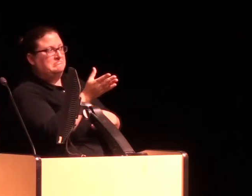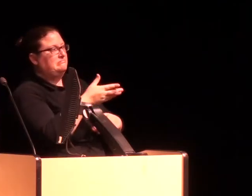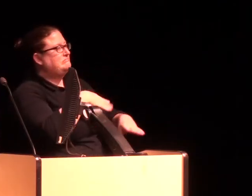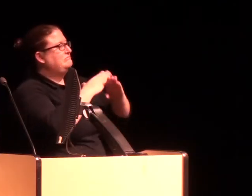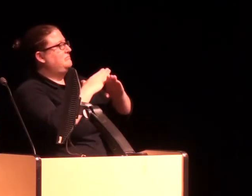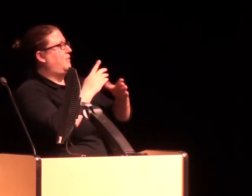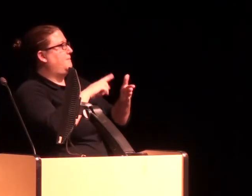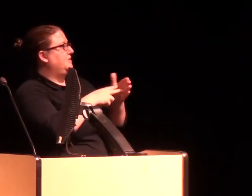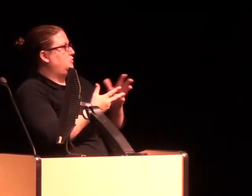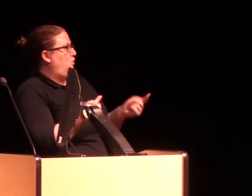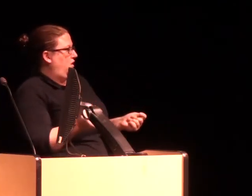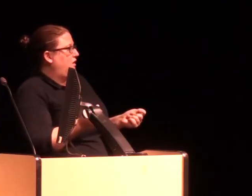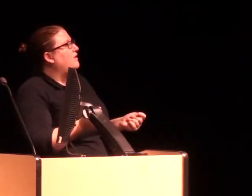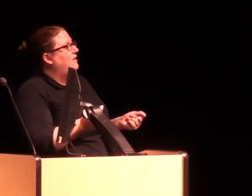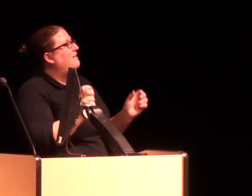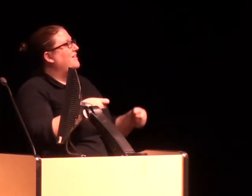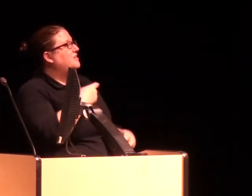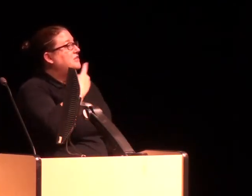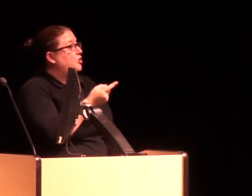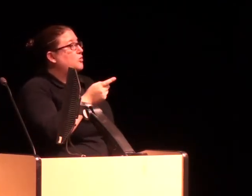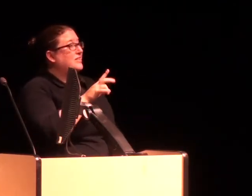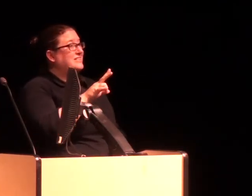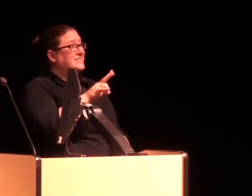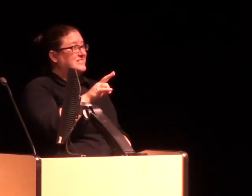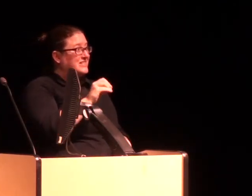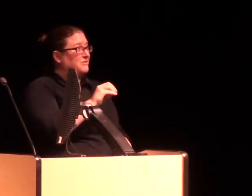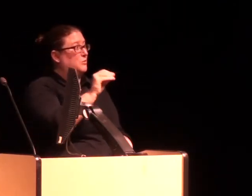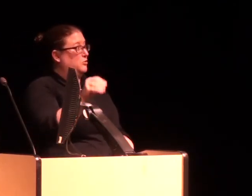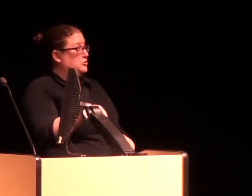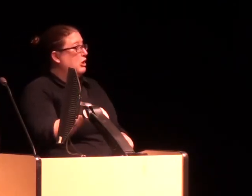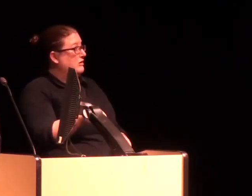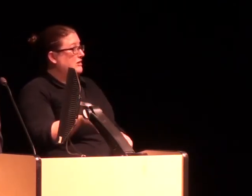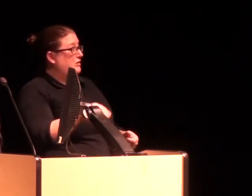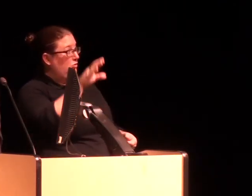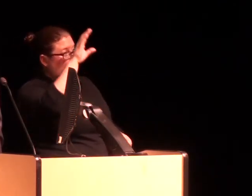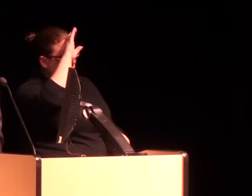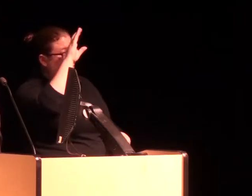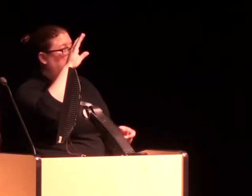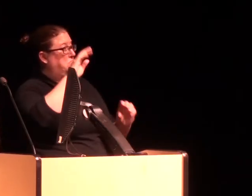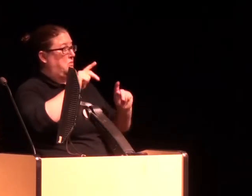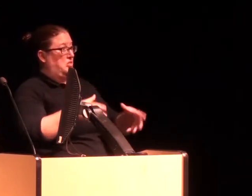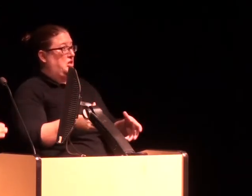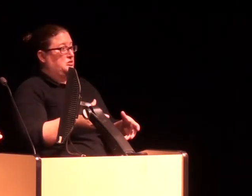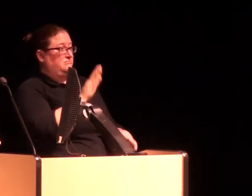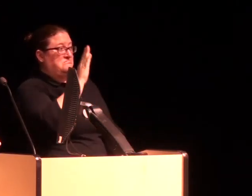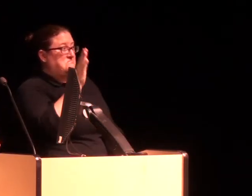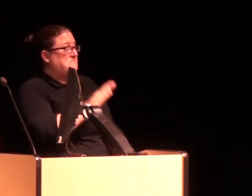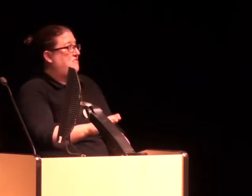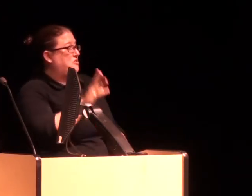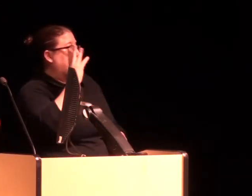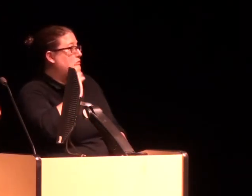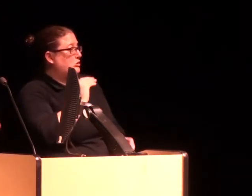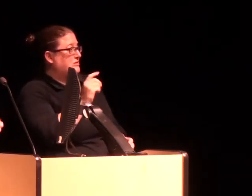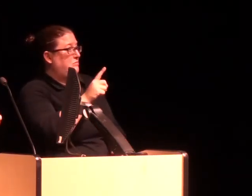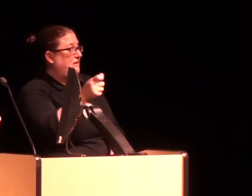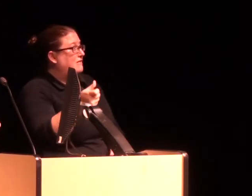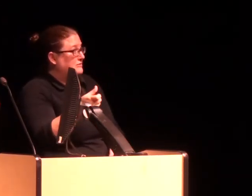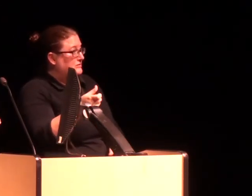means? I can tell you that 70% of the Cuban population don't know another reality but the embargo,